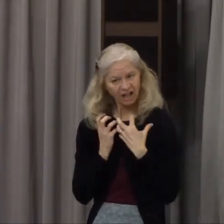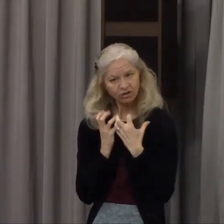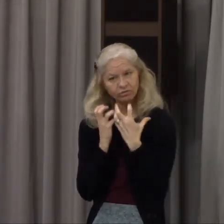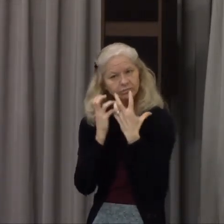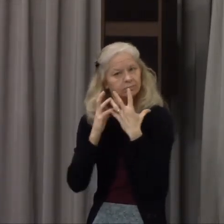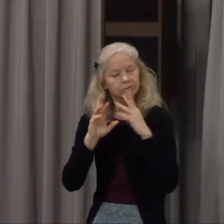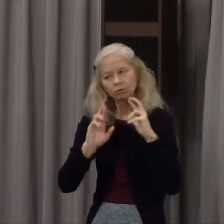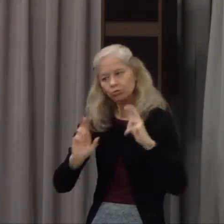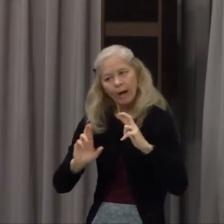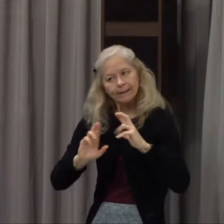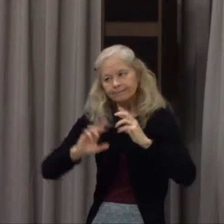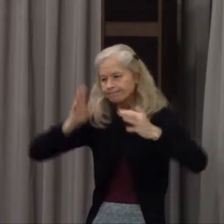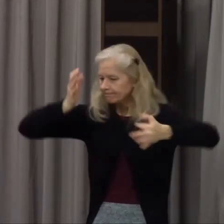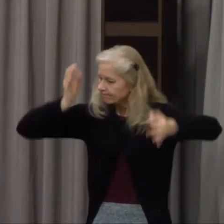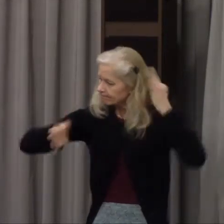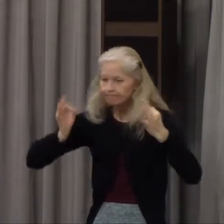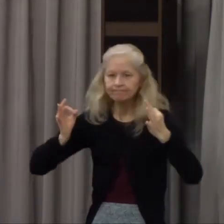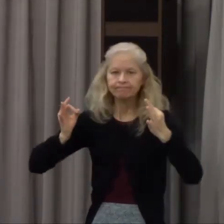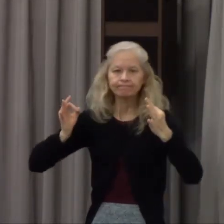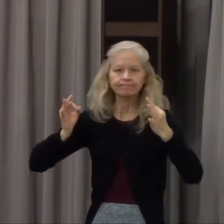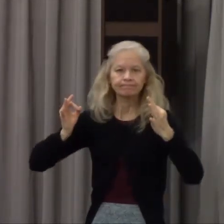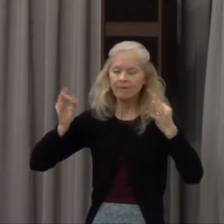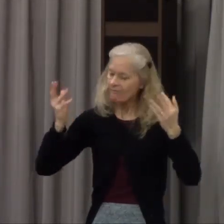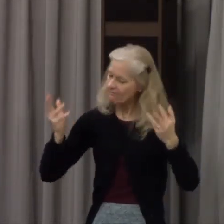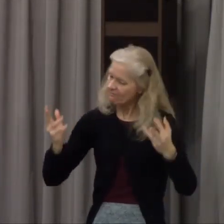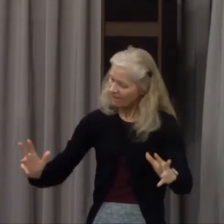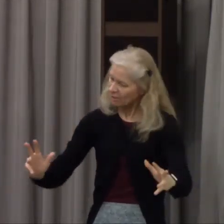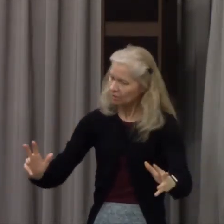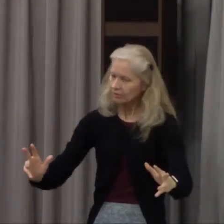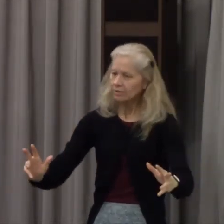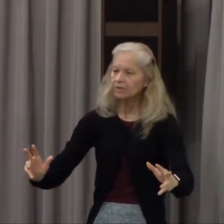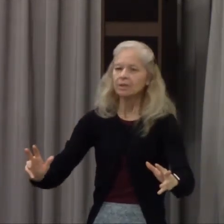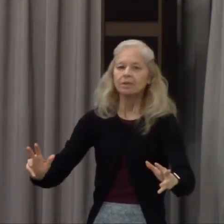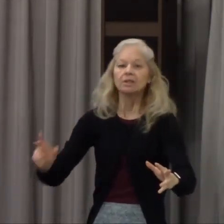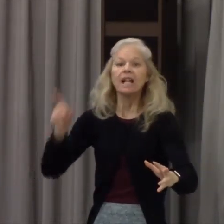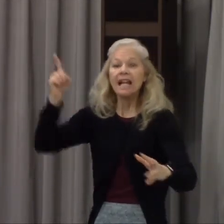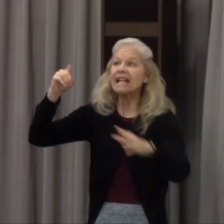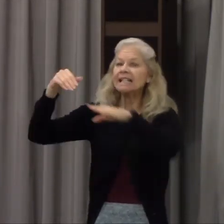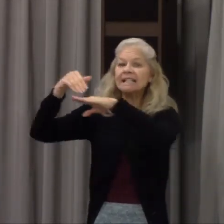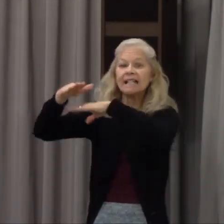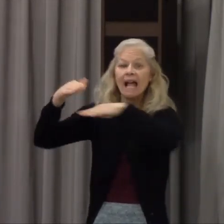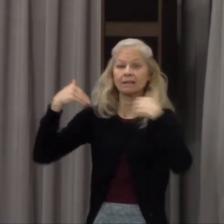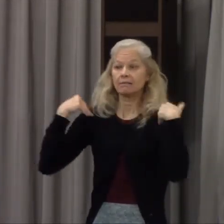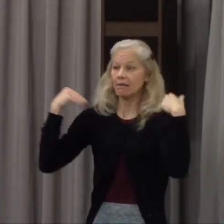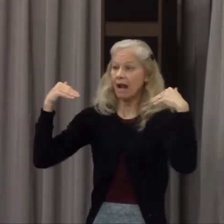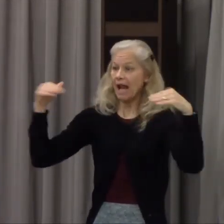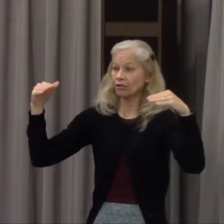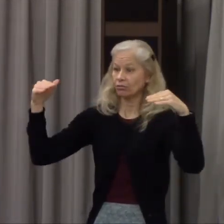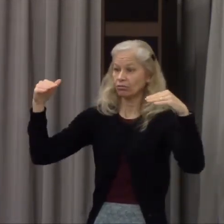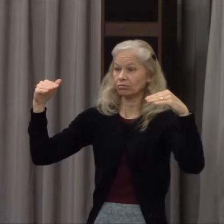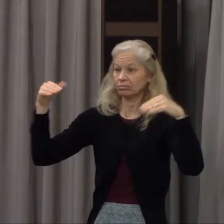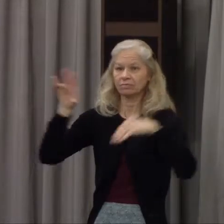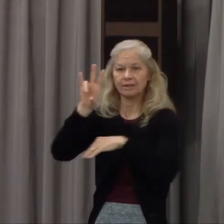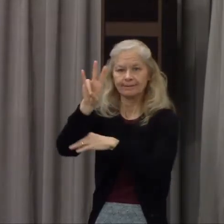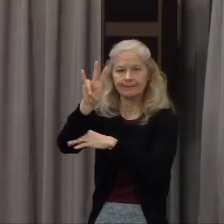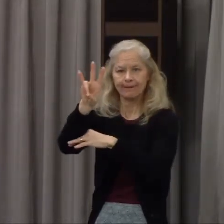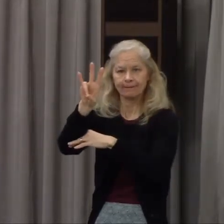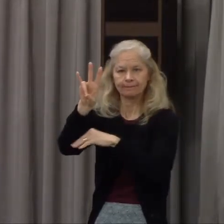of the tribulation yet, to wind it all down, those seven angels are coming, each one holding what the Bible describes as a bowl,